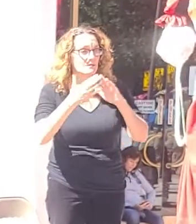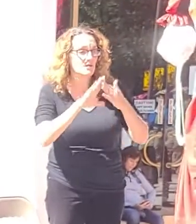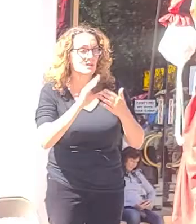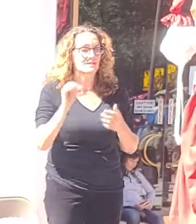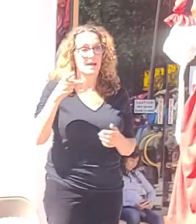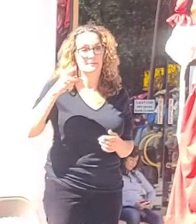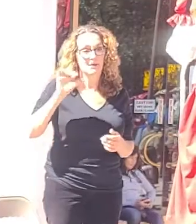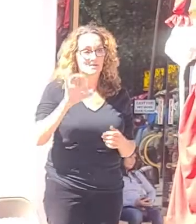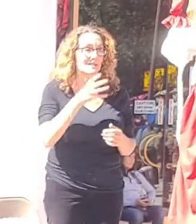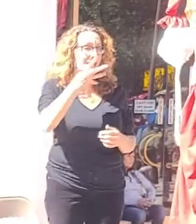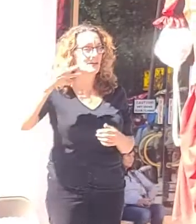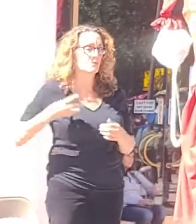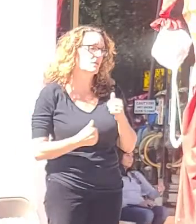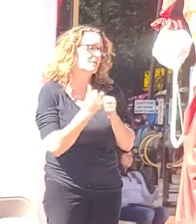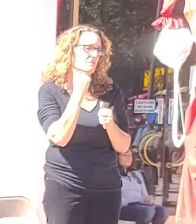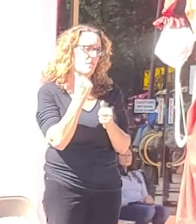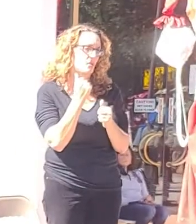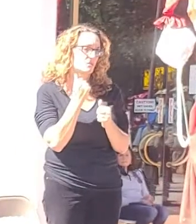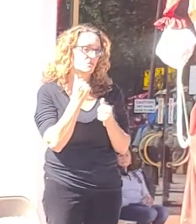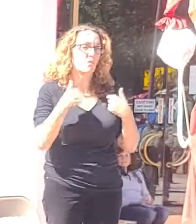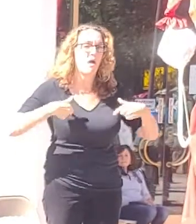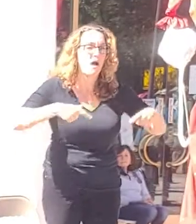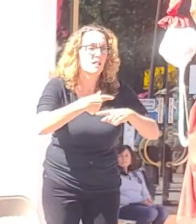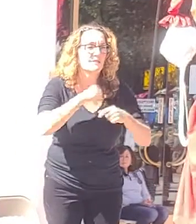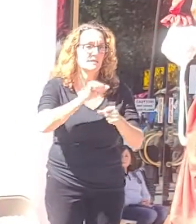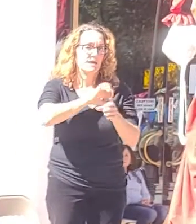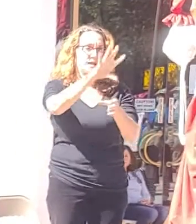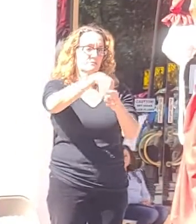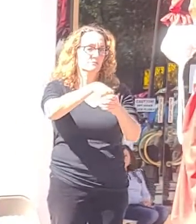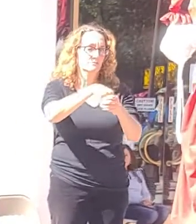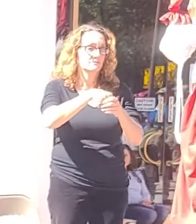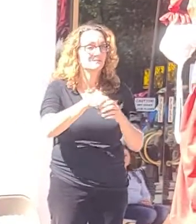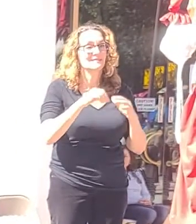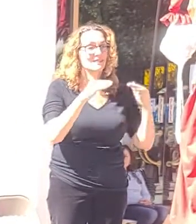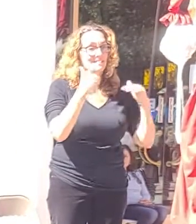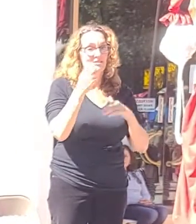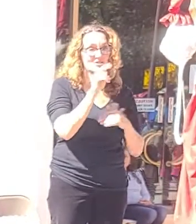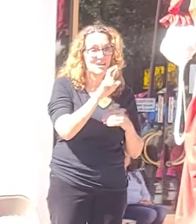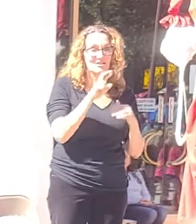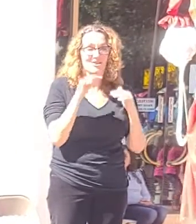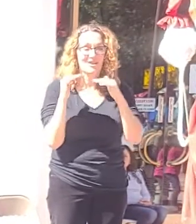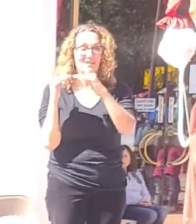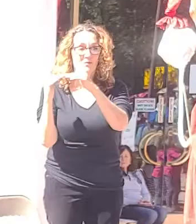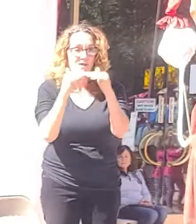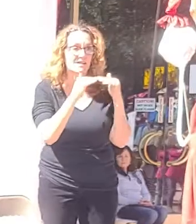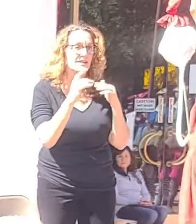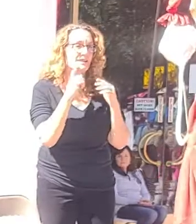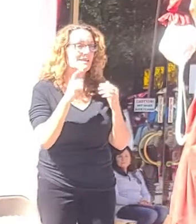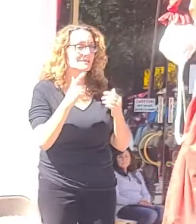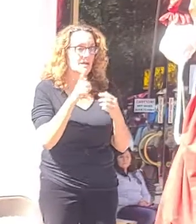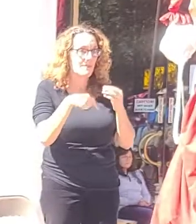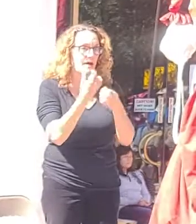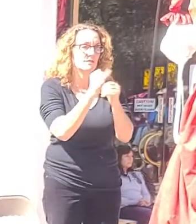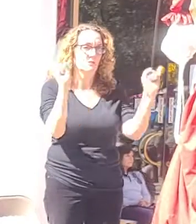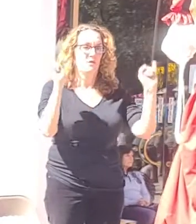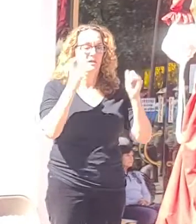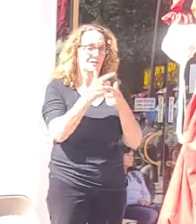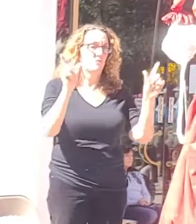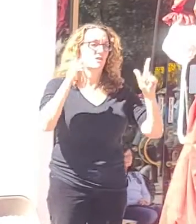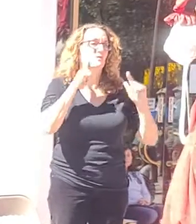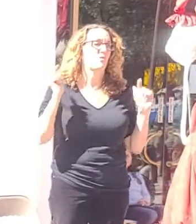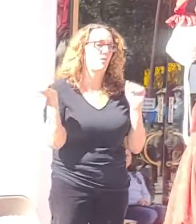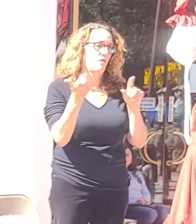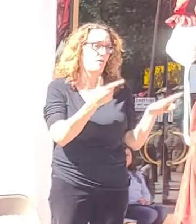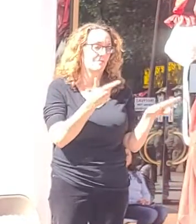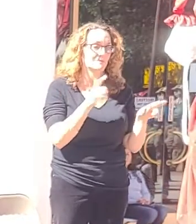rural communities. So we all have a role to play. Gender and reproductive justice is about liberation for all. And I will end with a